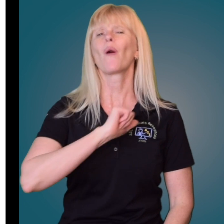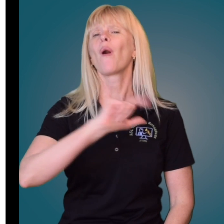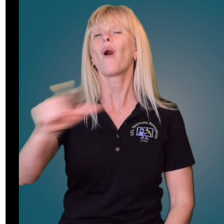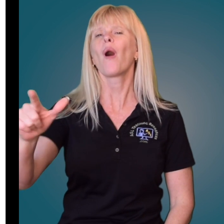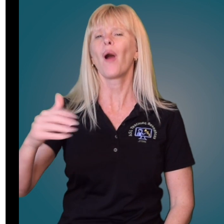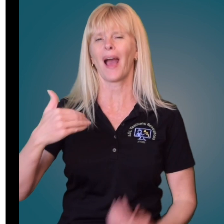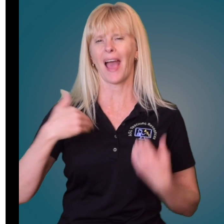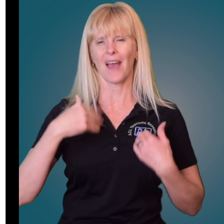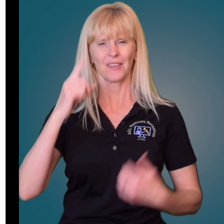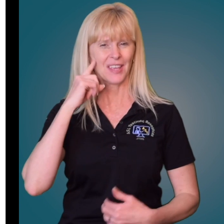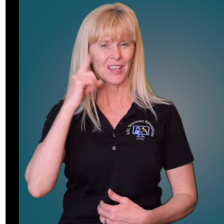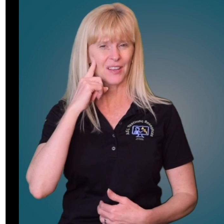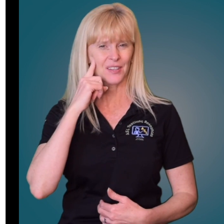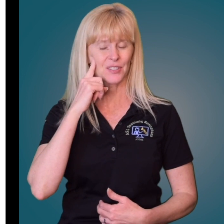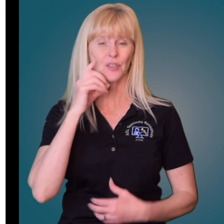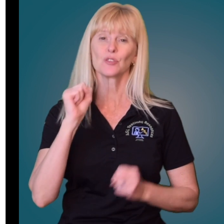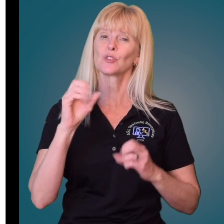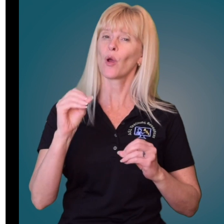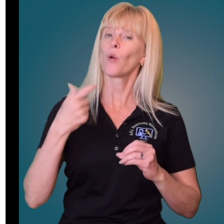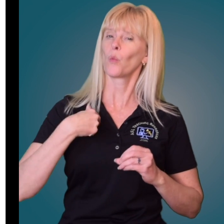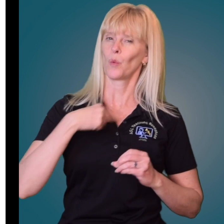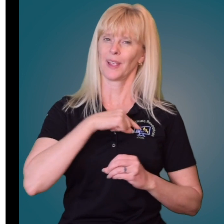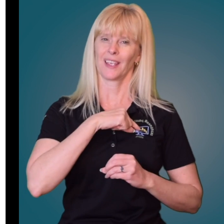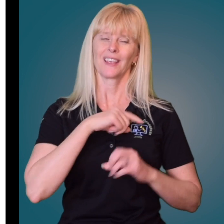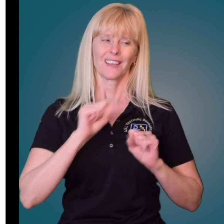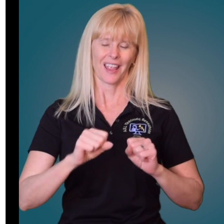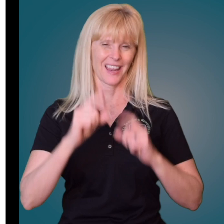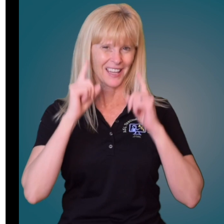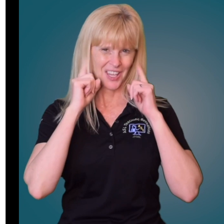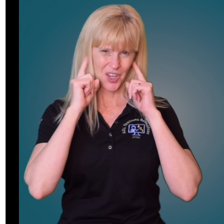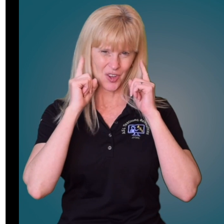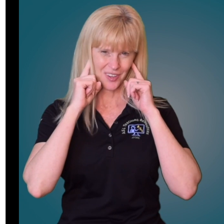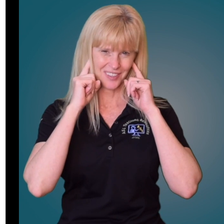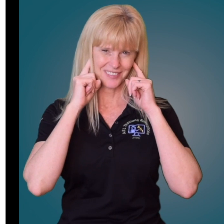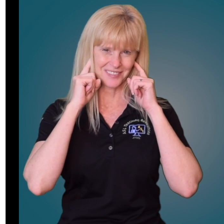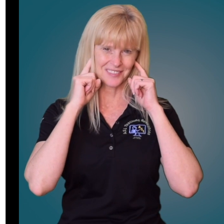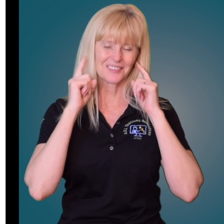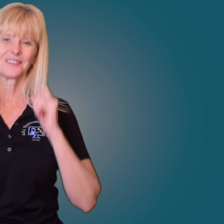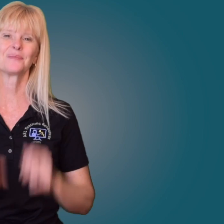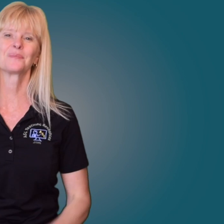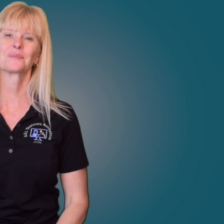We all have ears so we can hear.